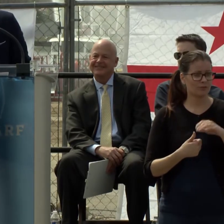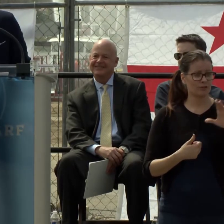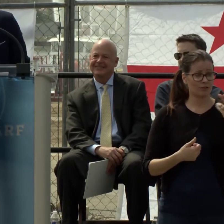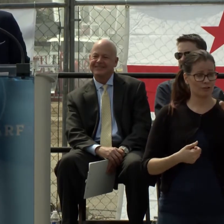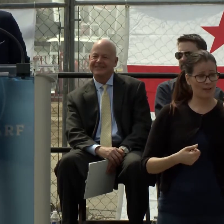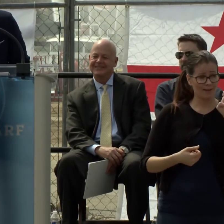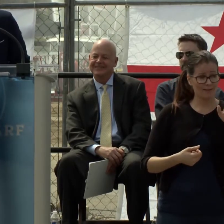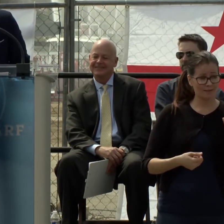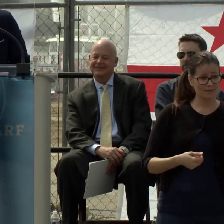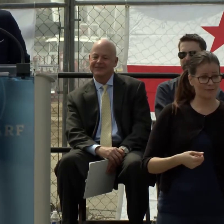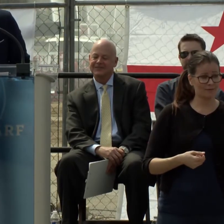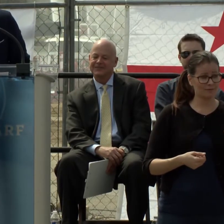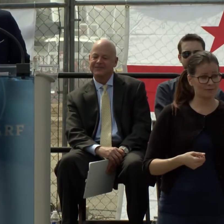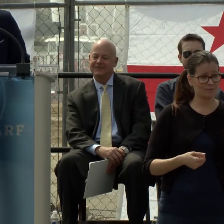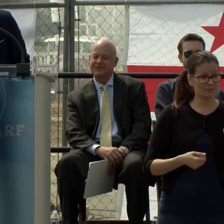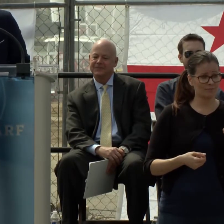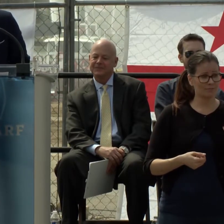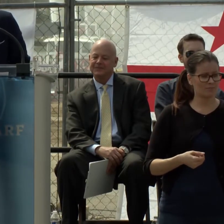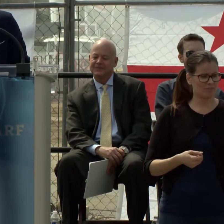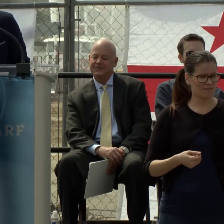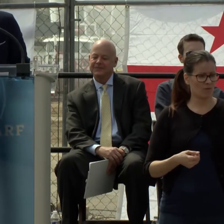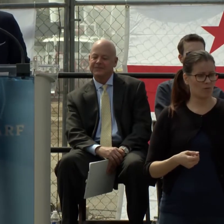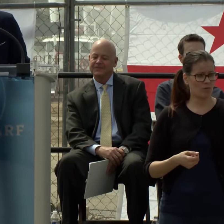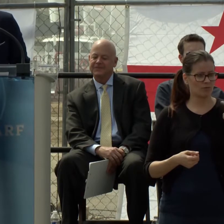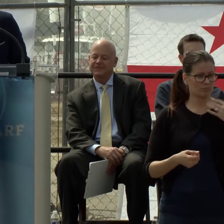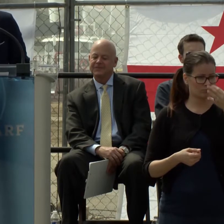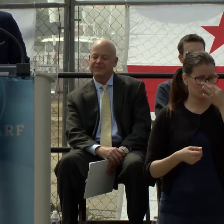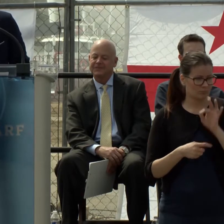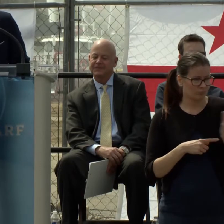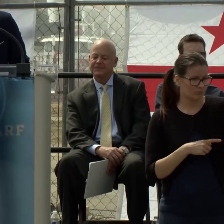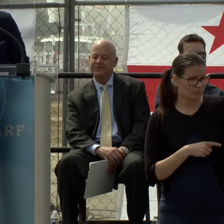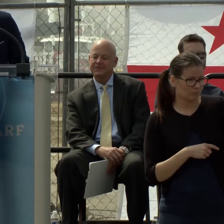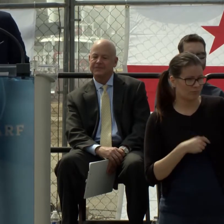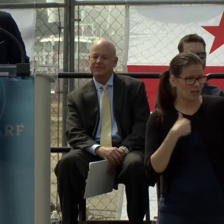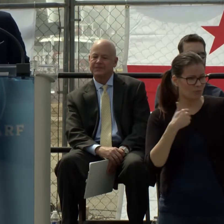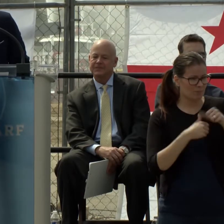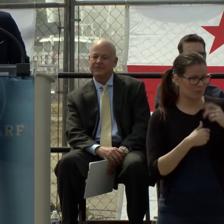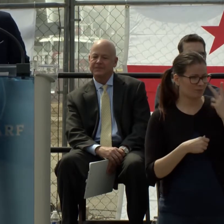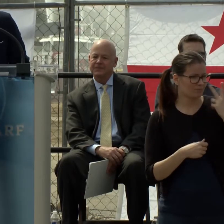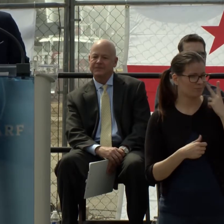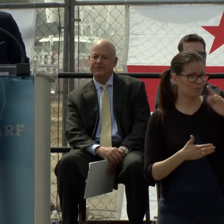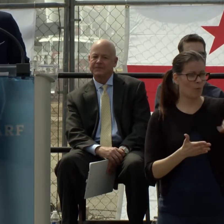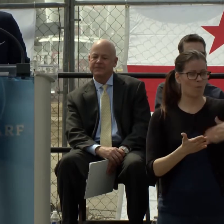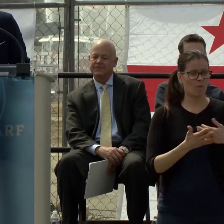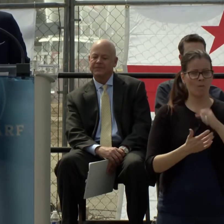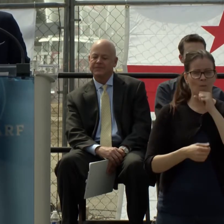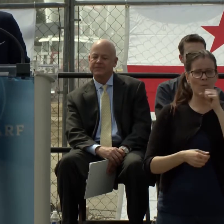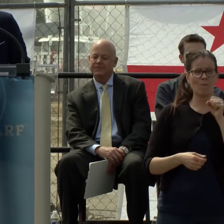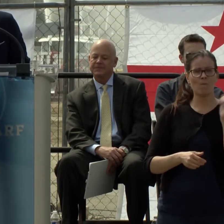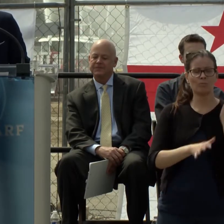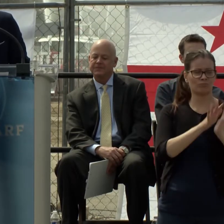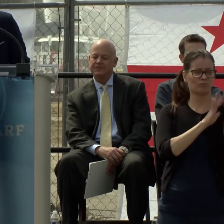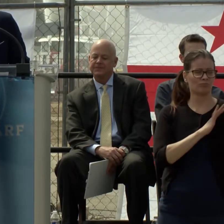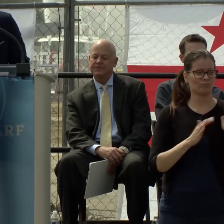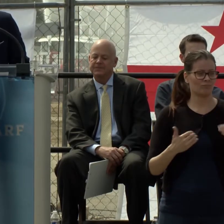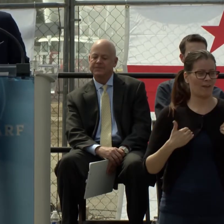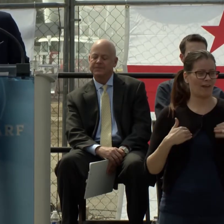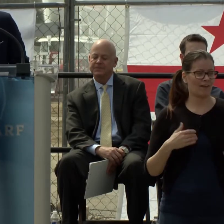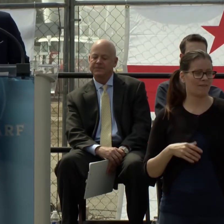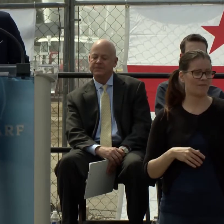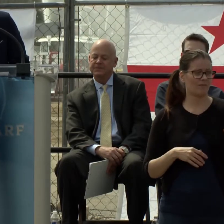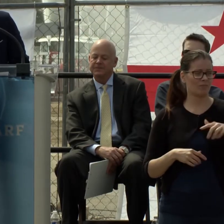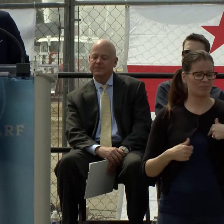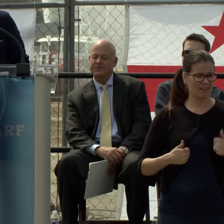there. But even when I lived here, I very much felt like a part of the Southwest community. I know